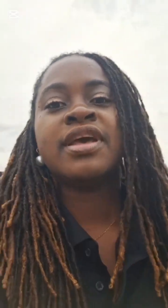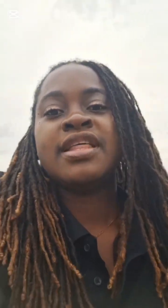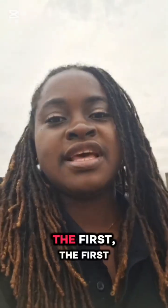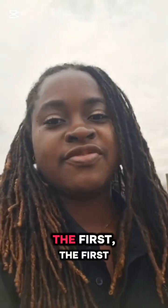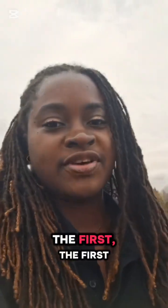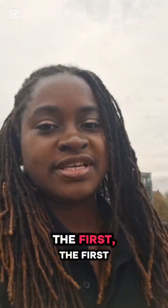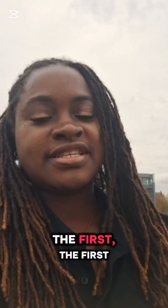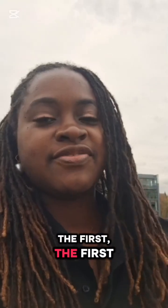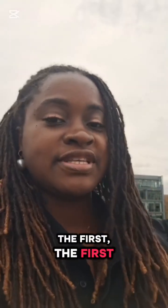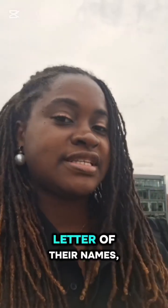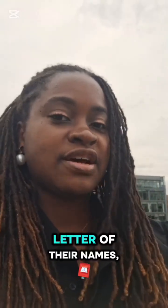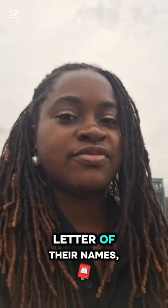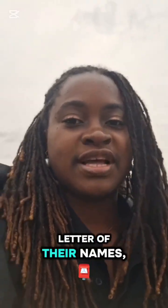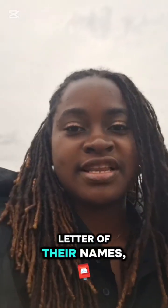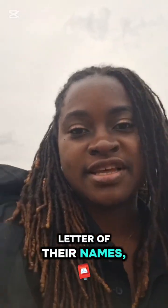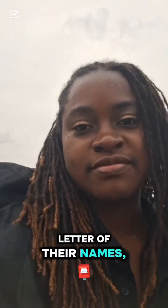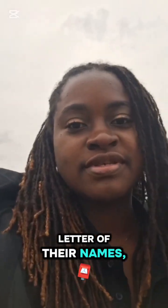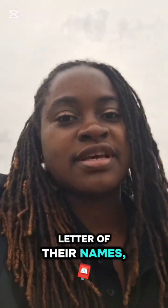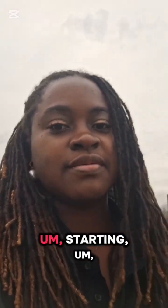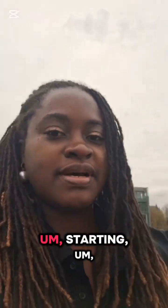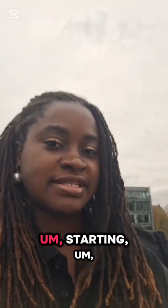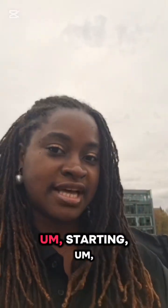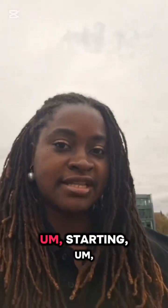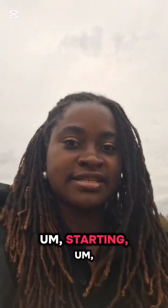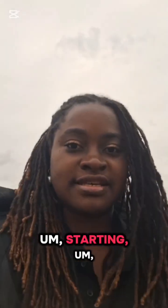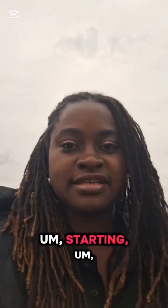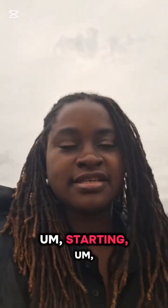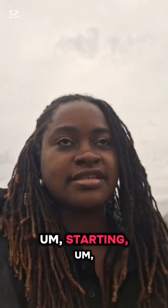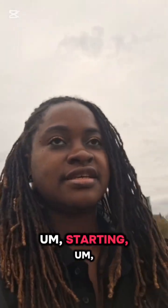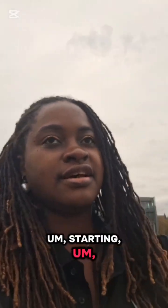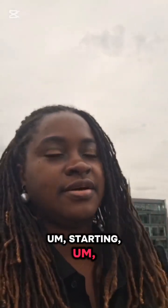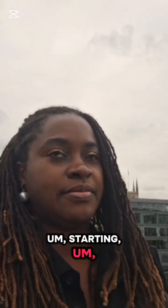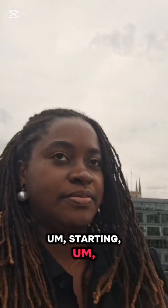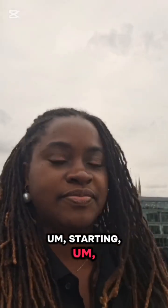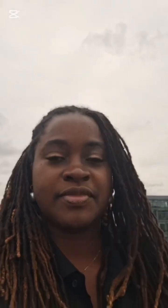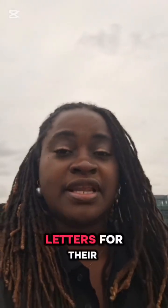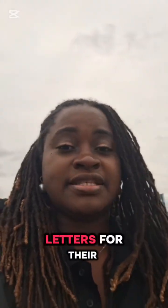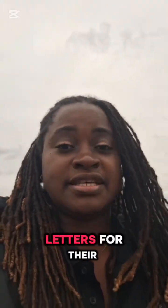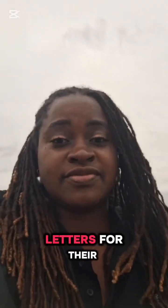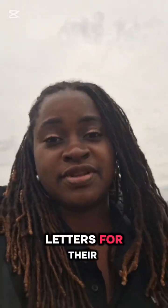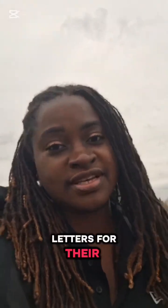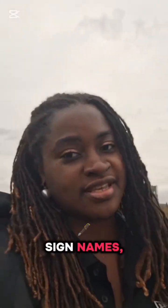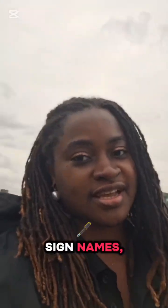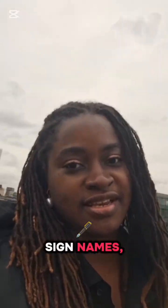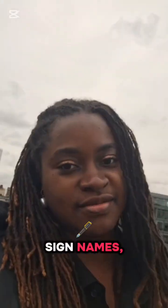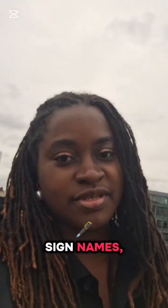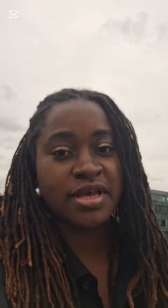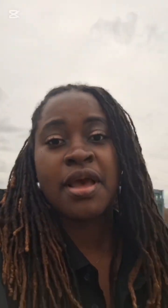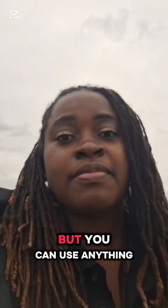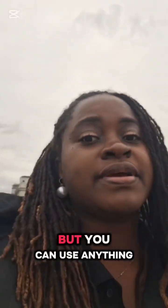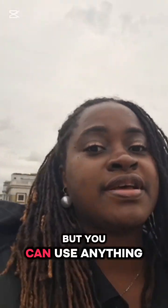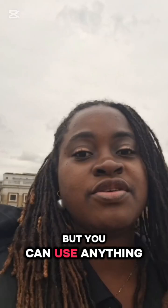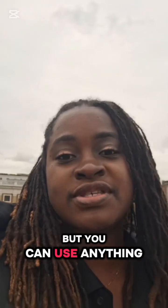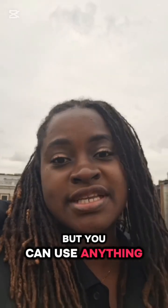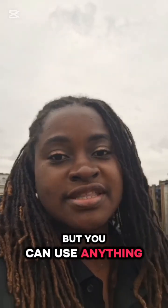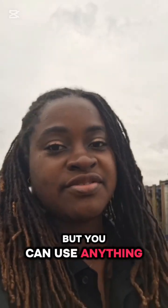the first letter of their names as starting letters for their sign names, but you can use anything really,